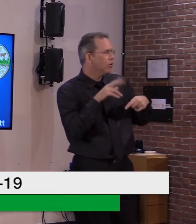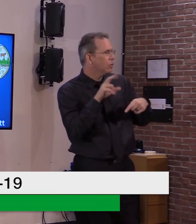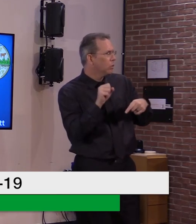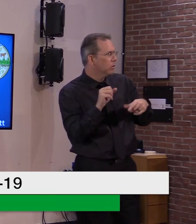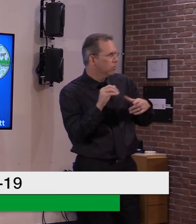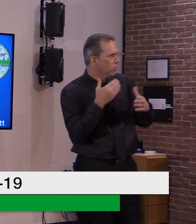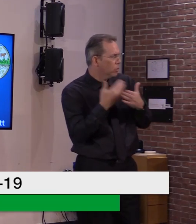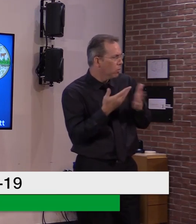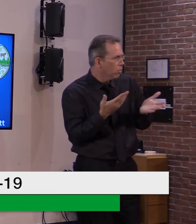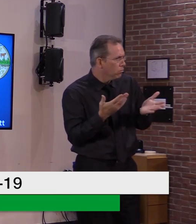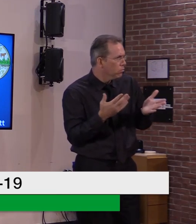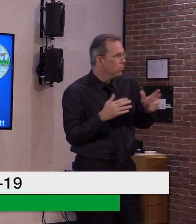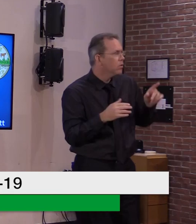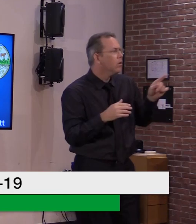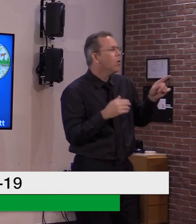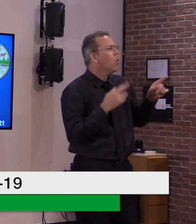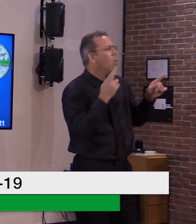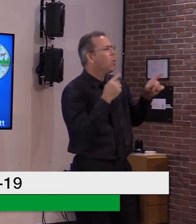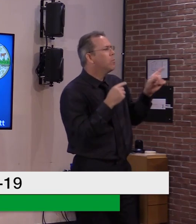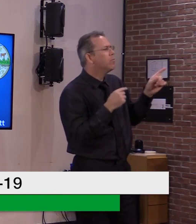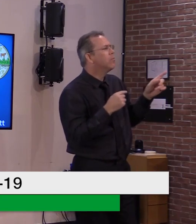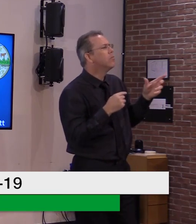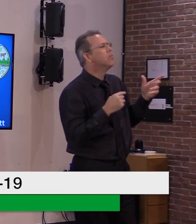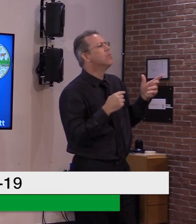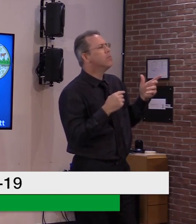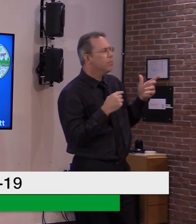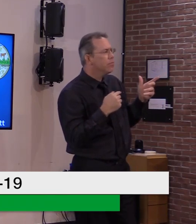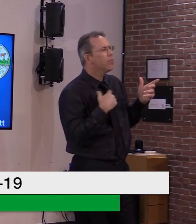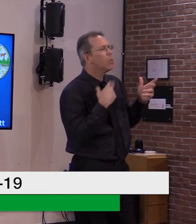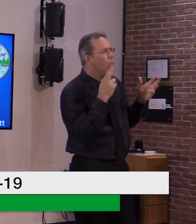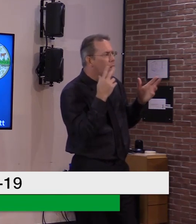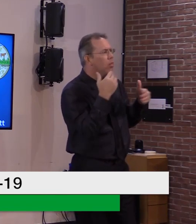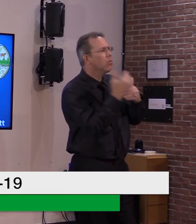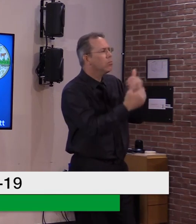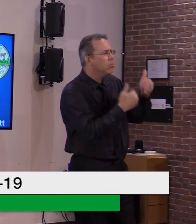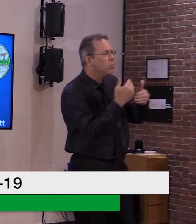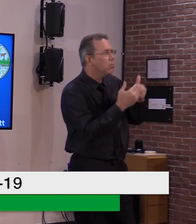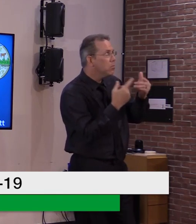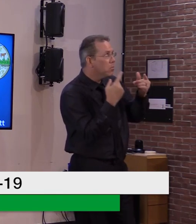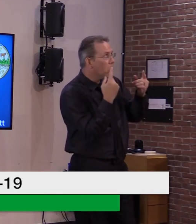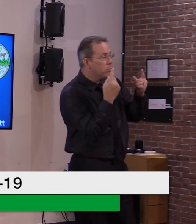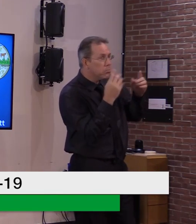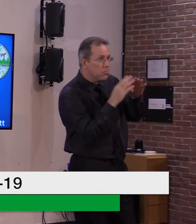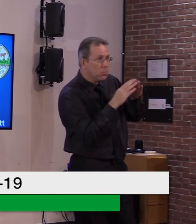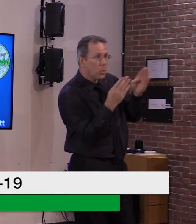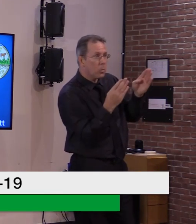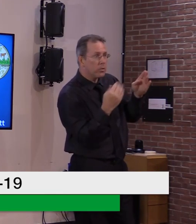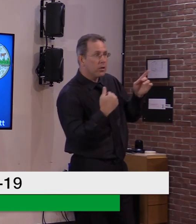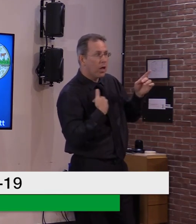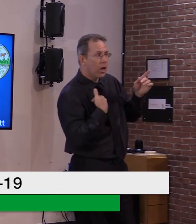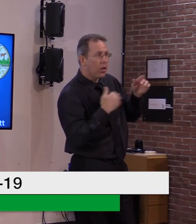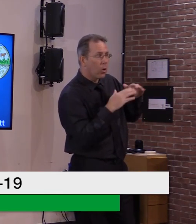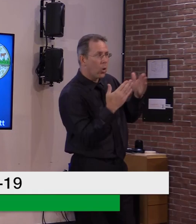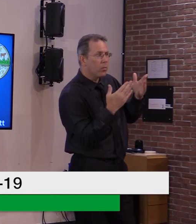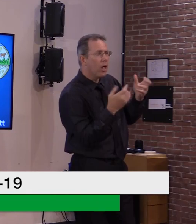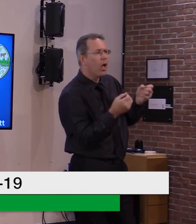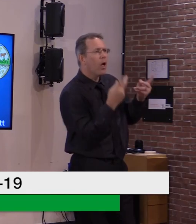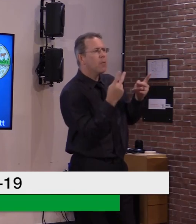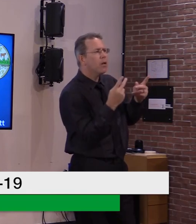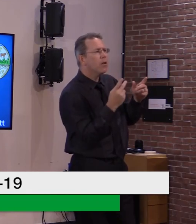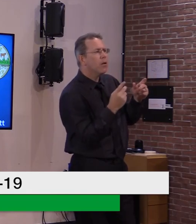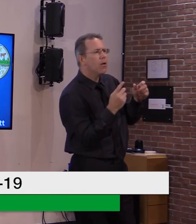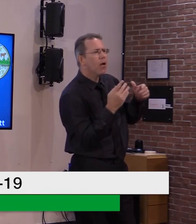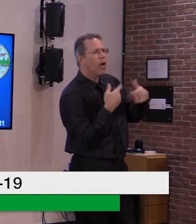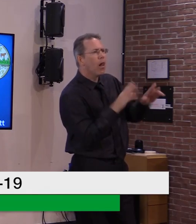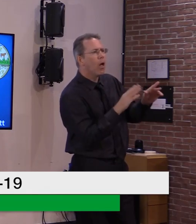us to look outward and we've started to do that to keep track of their ridings and so forth in